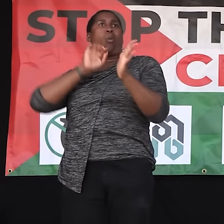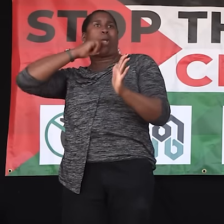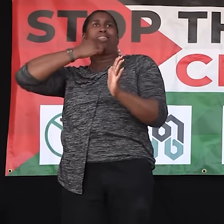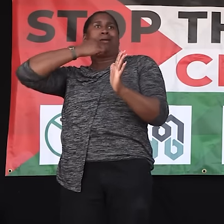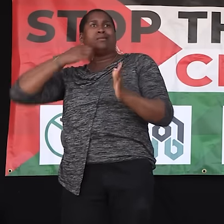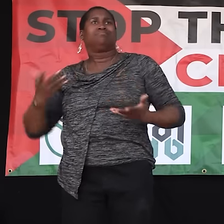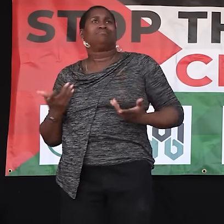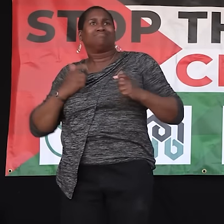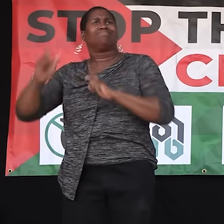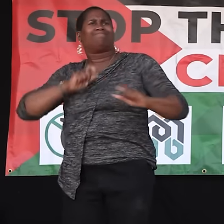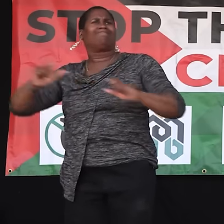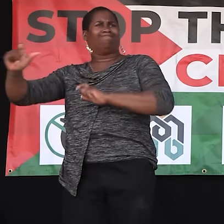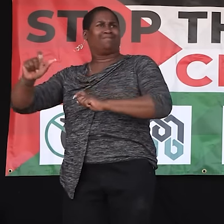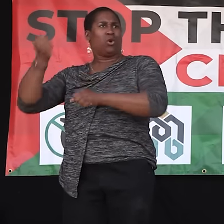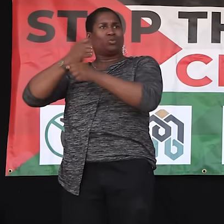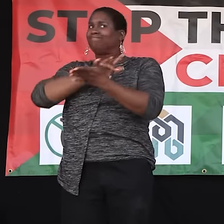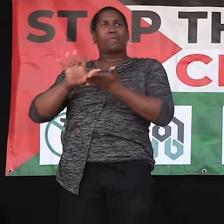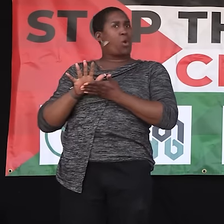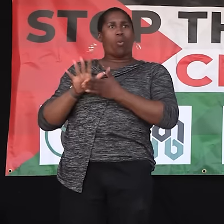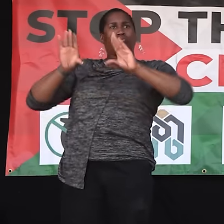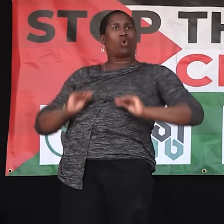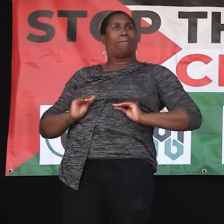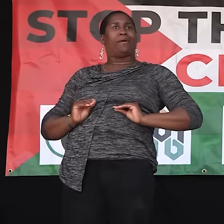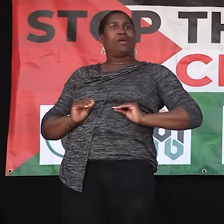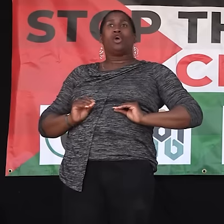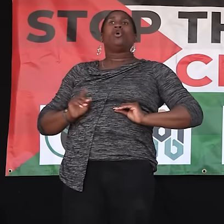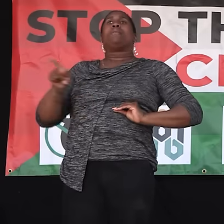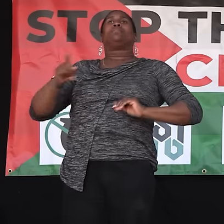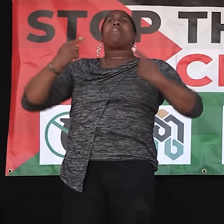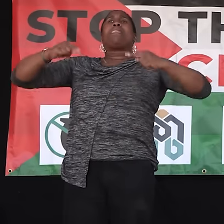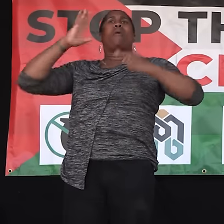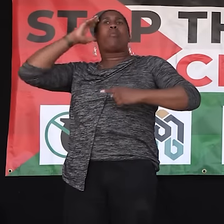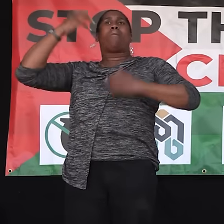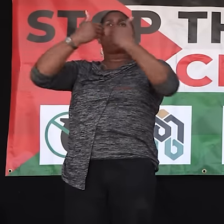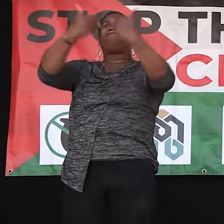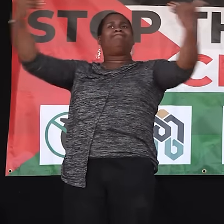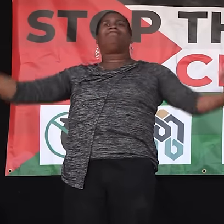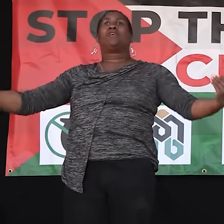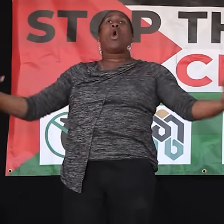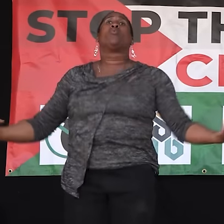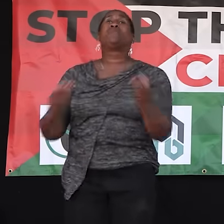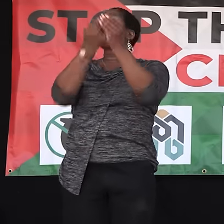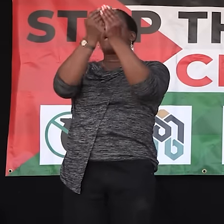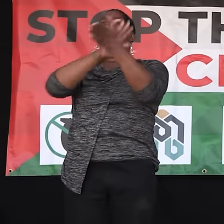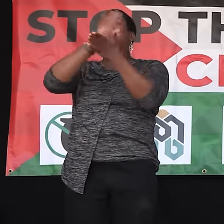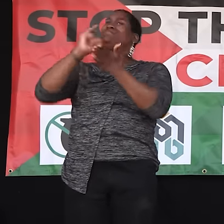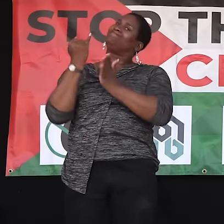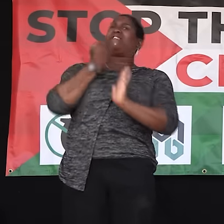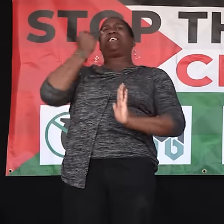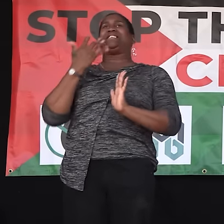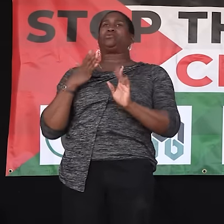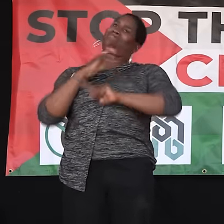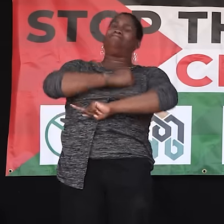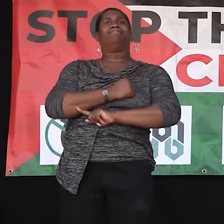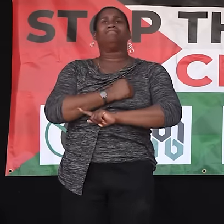we are on the winning side. And do not let the government divide us. United will never be defeated. United,